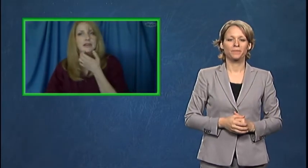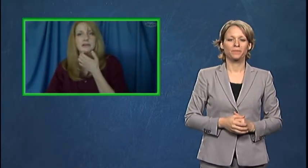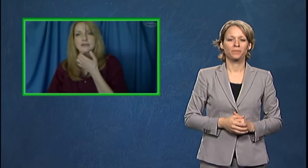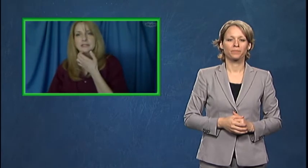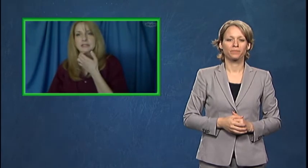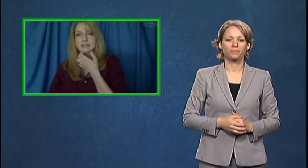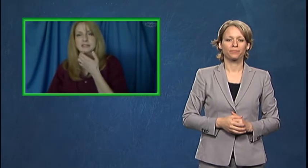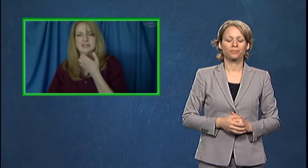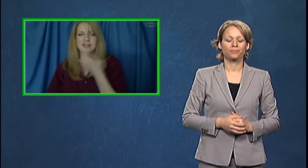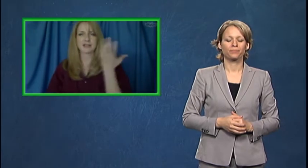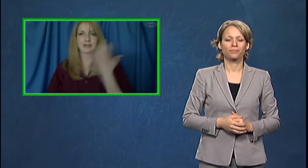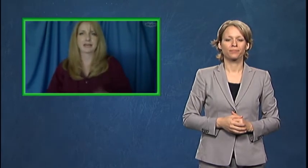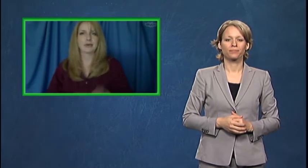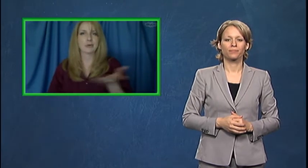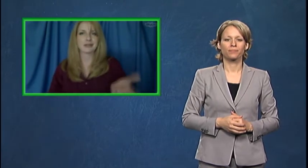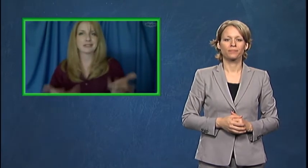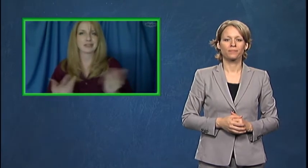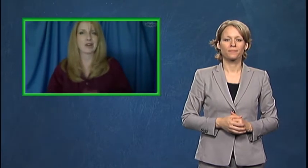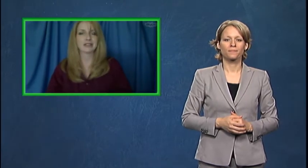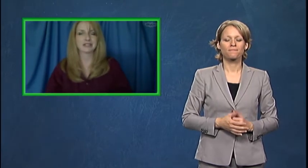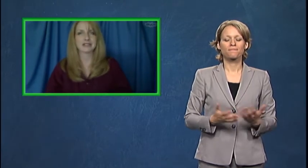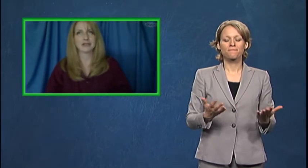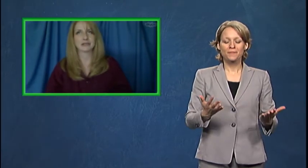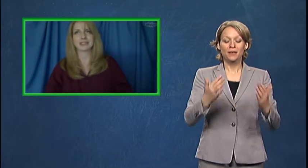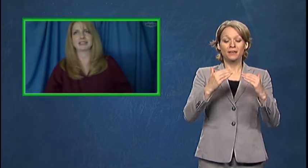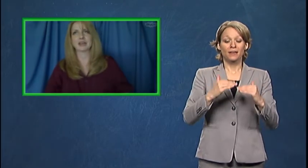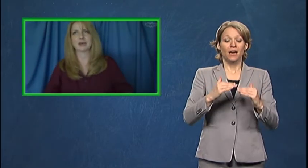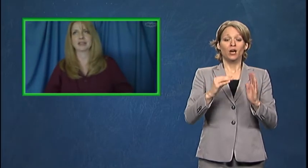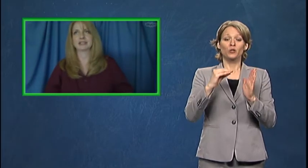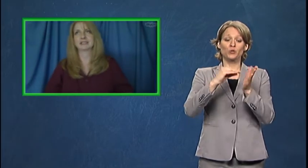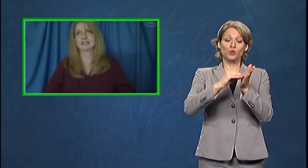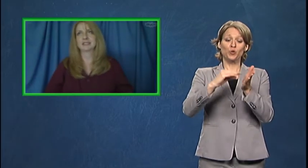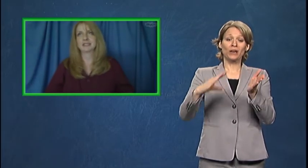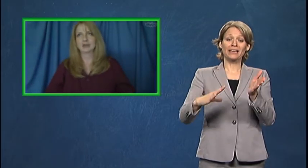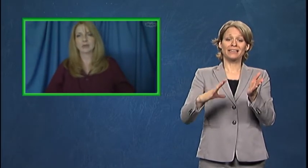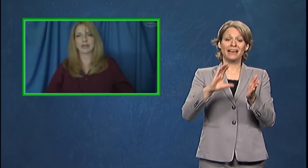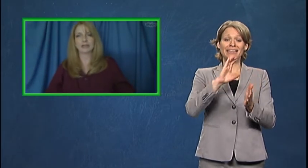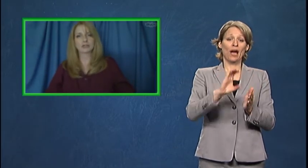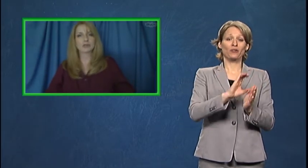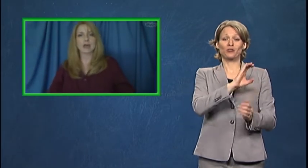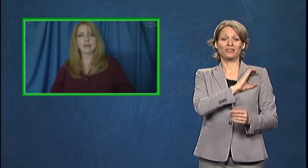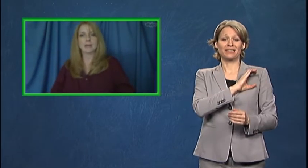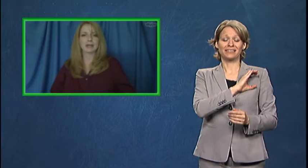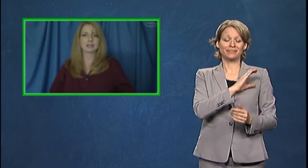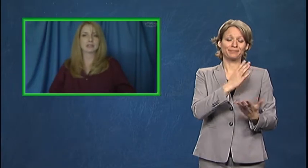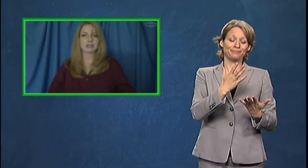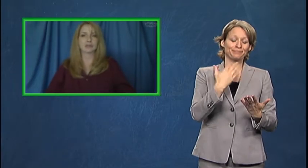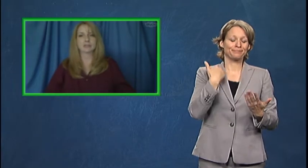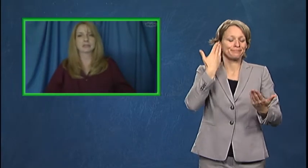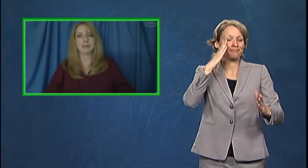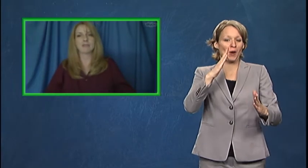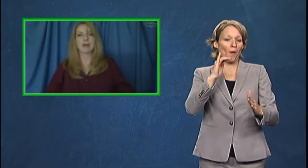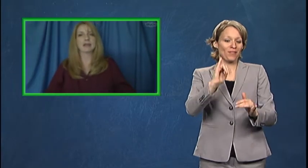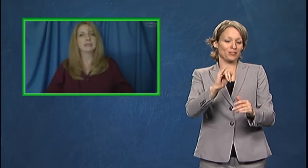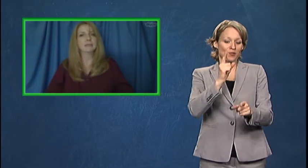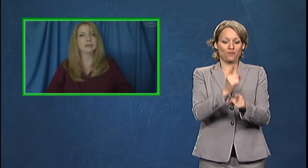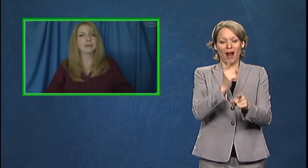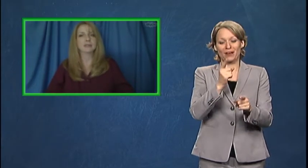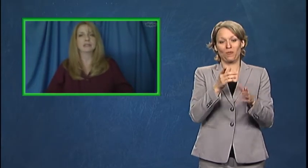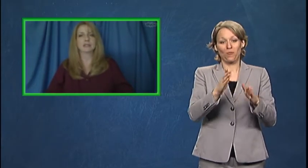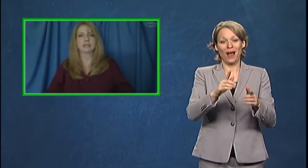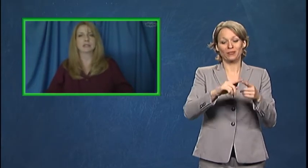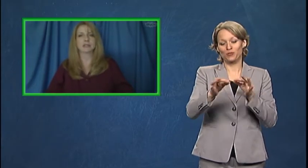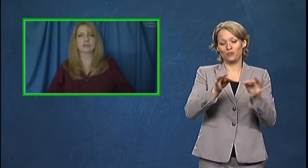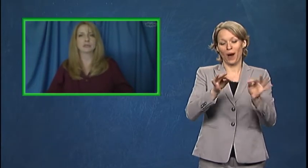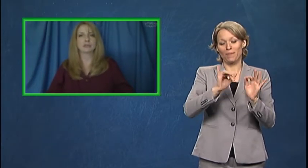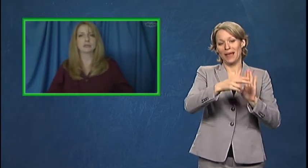Student characteristics, I don't know what else to call it. It's not really a great way to describe it, but it's just some of my experiences